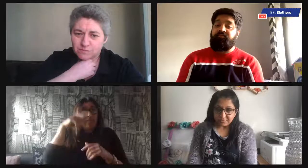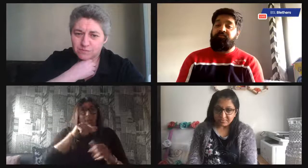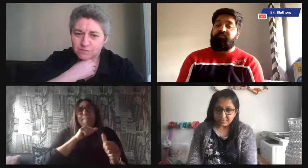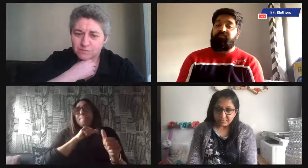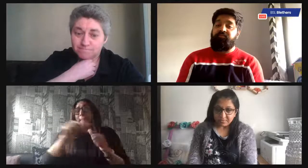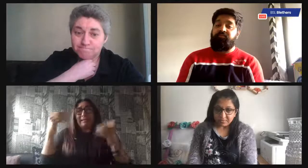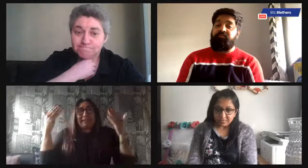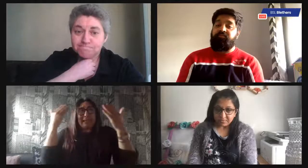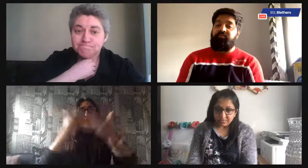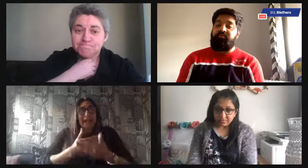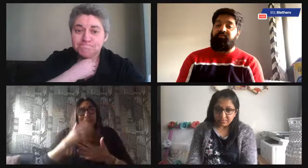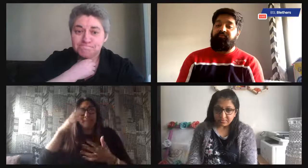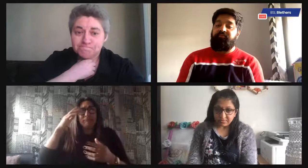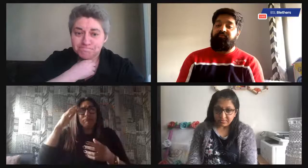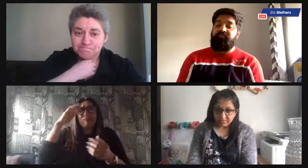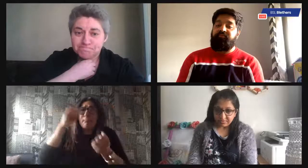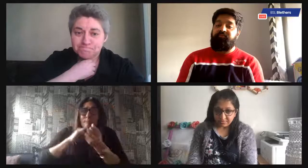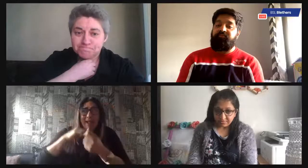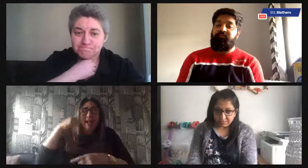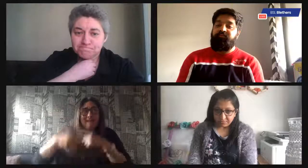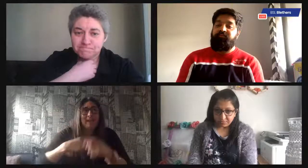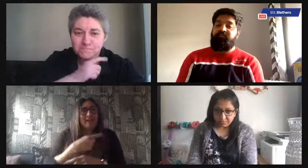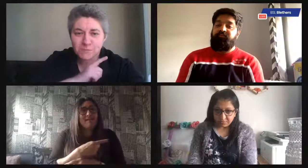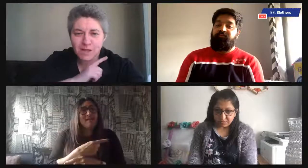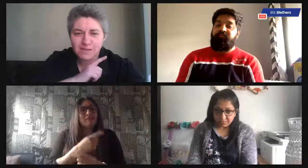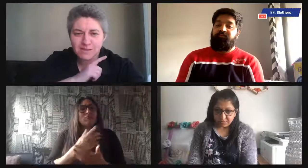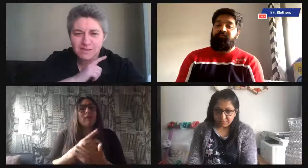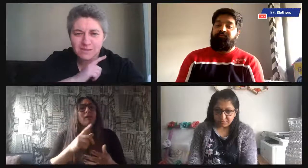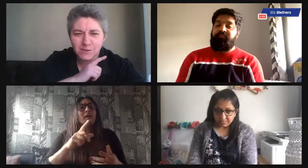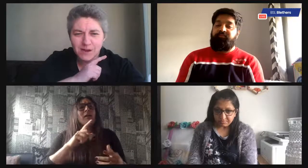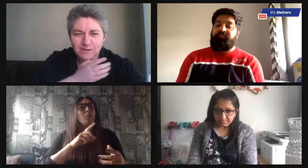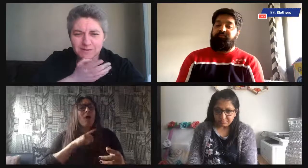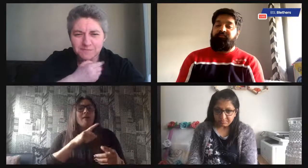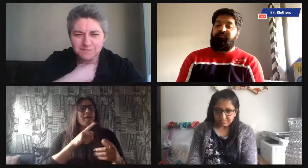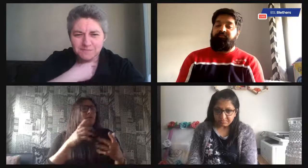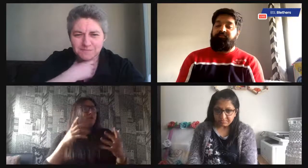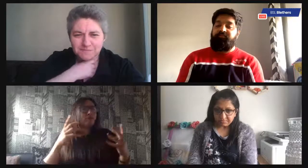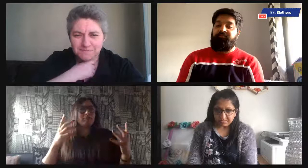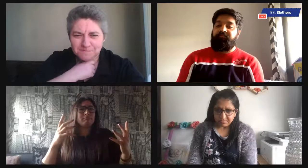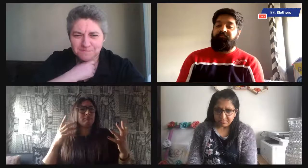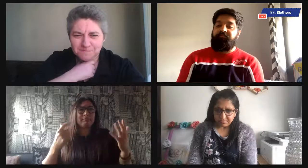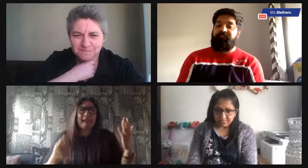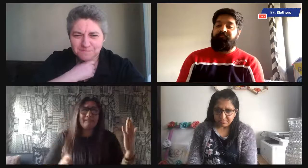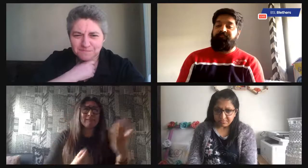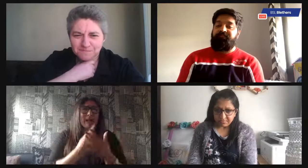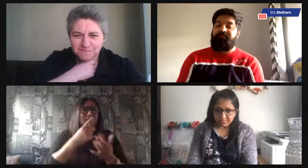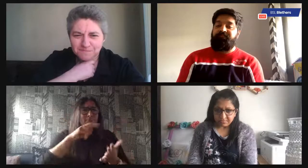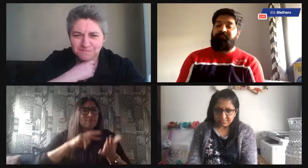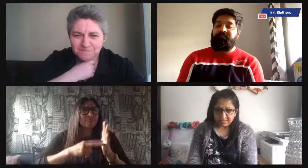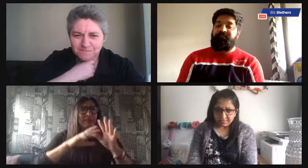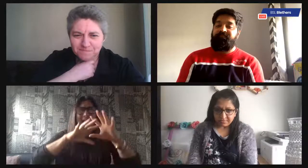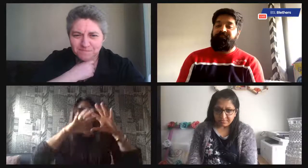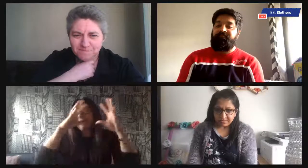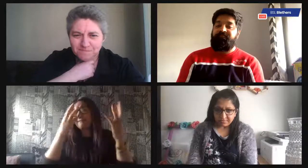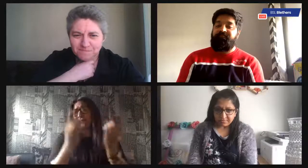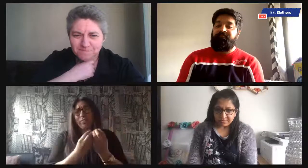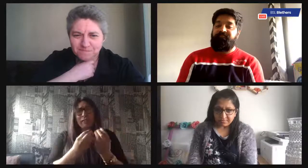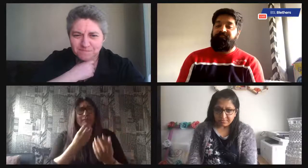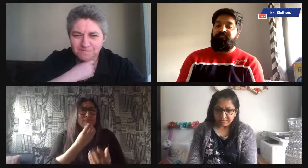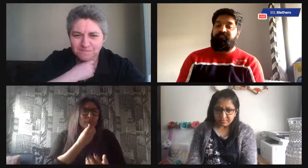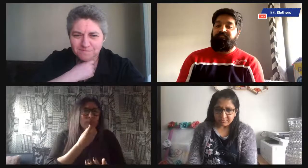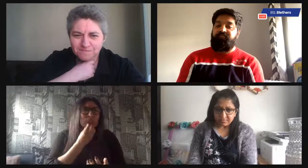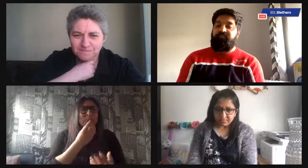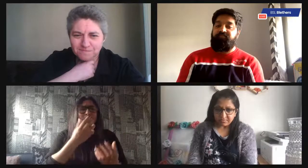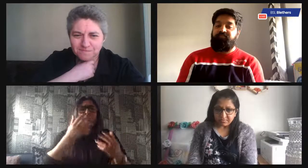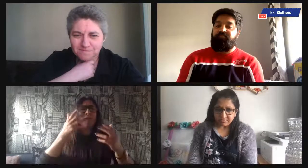The people said they'd never forget anything like it in their life. It was just so memorable. And because the